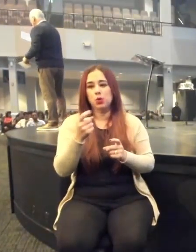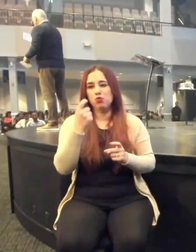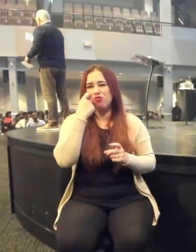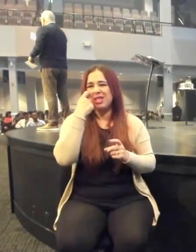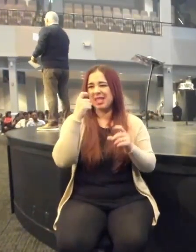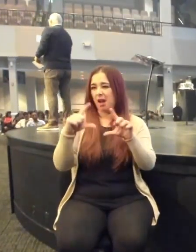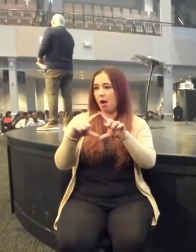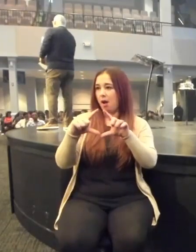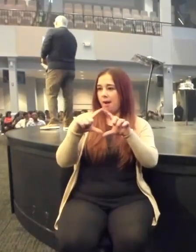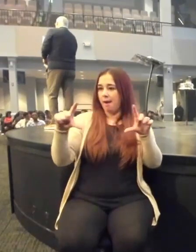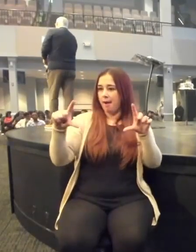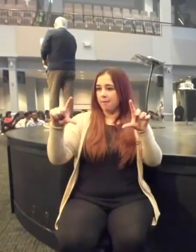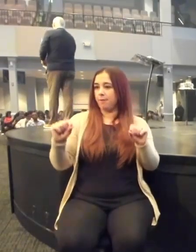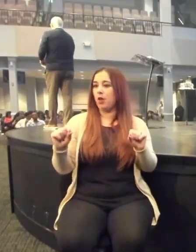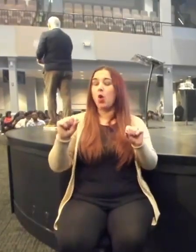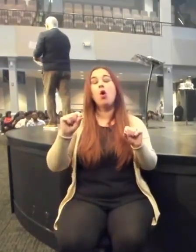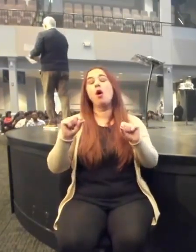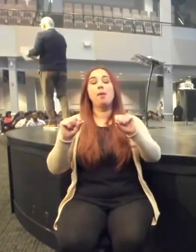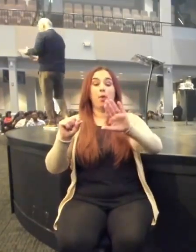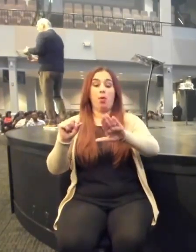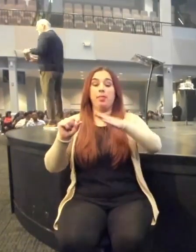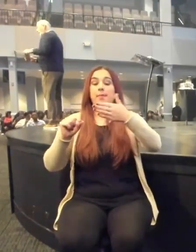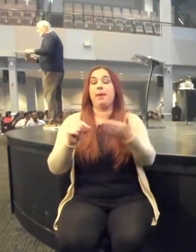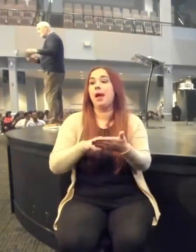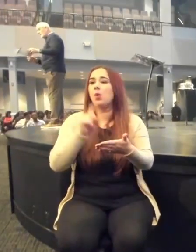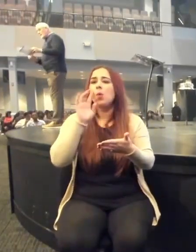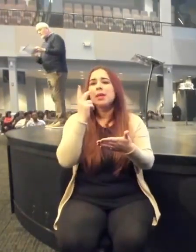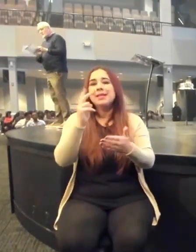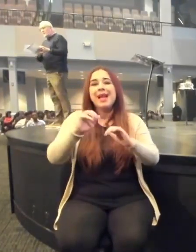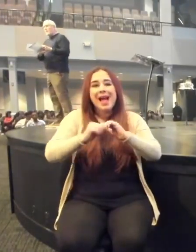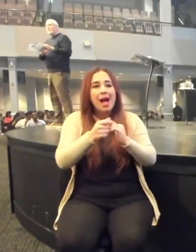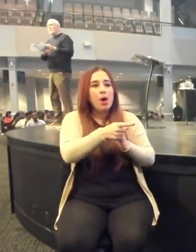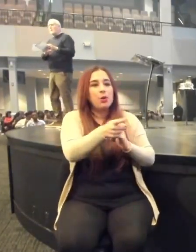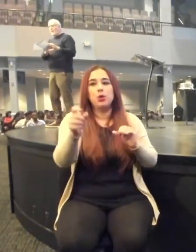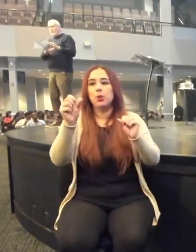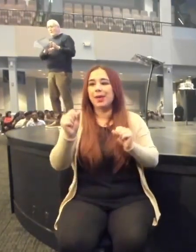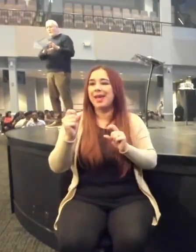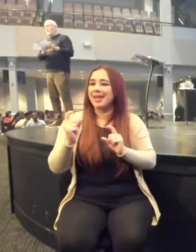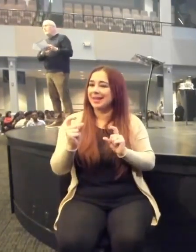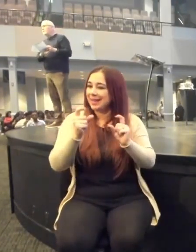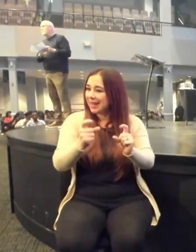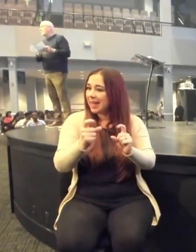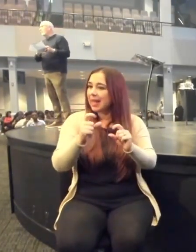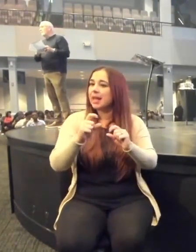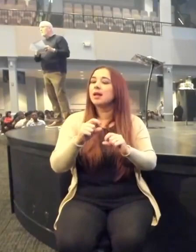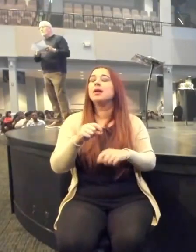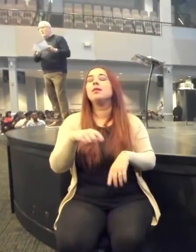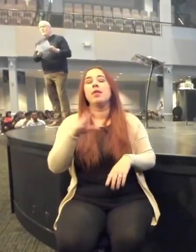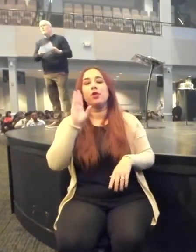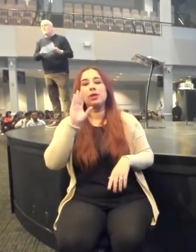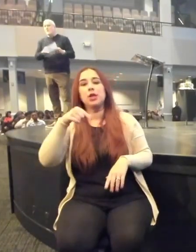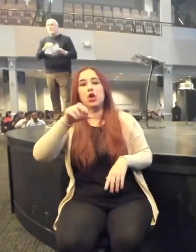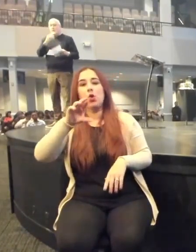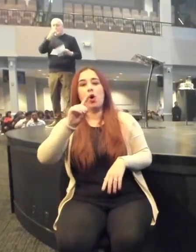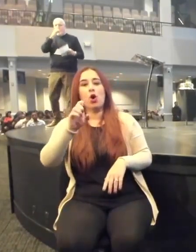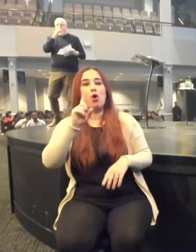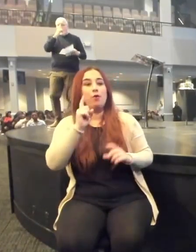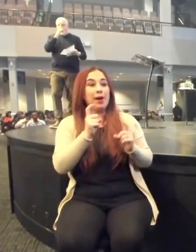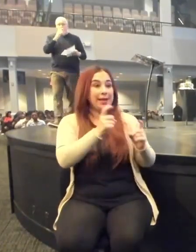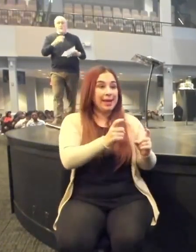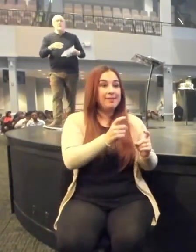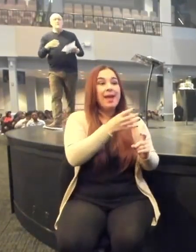little envelope, this card, and on the back, you're going to see how you can actually give. There's a QR code for giving. There's a QR code for